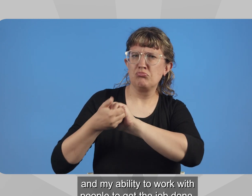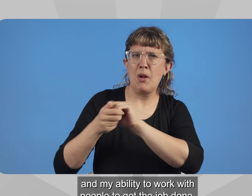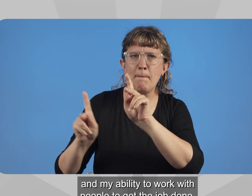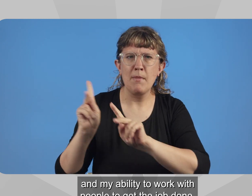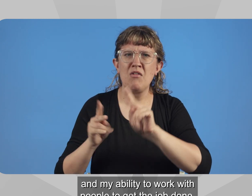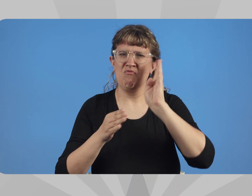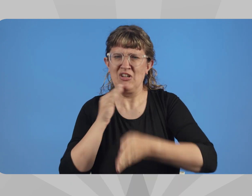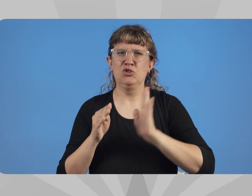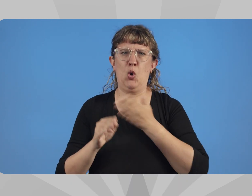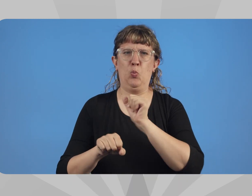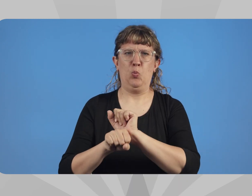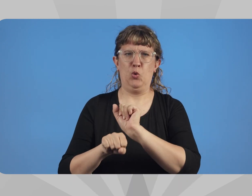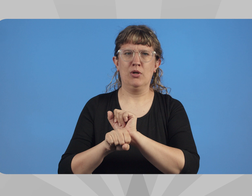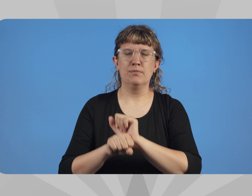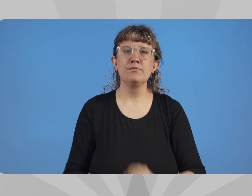the job done.